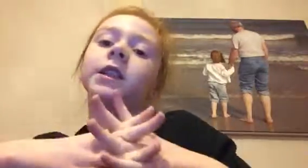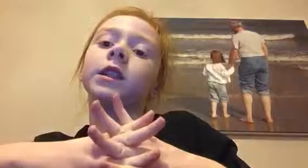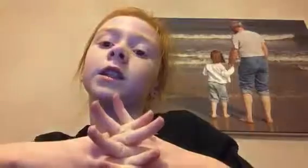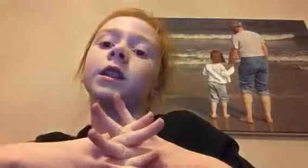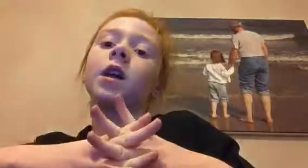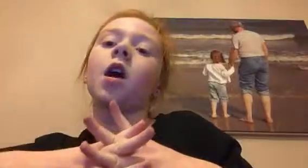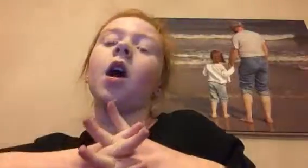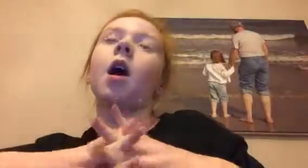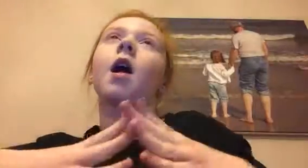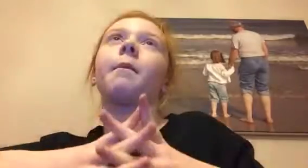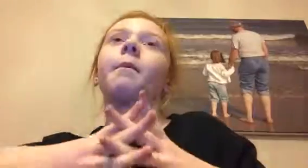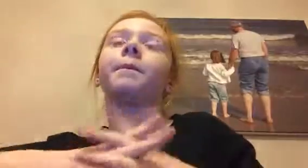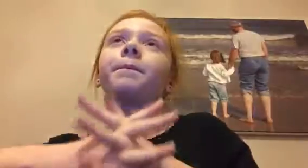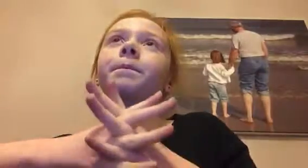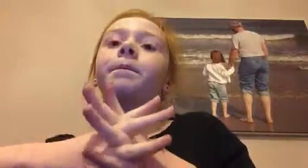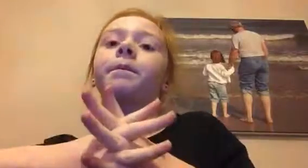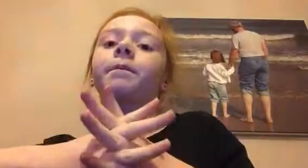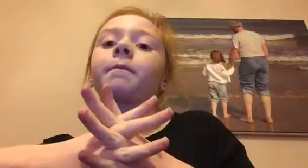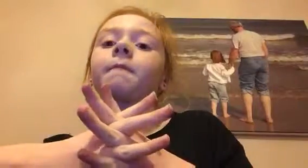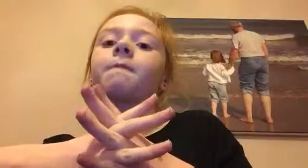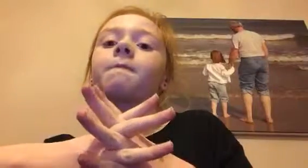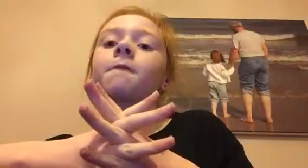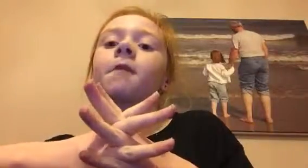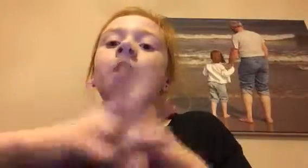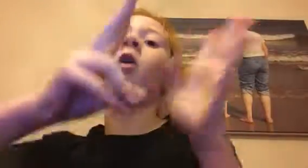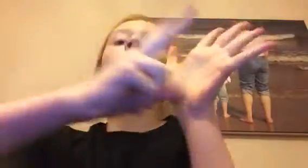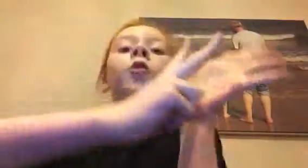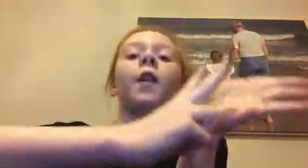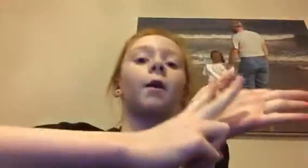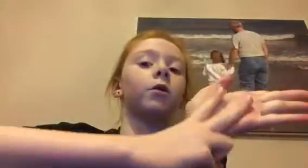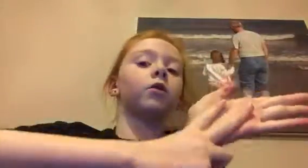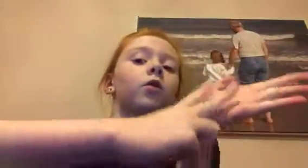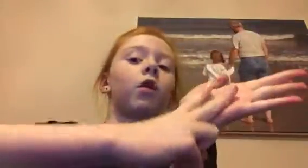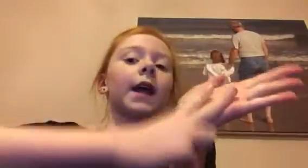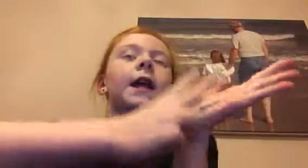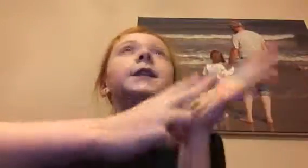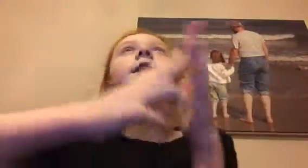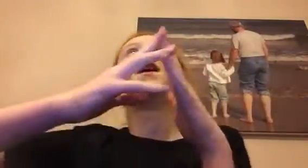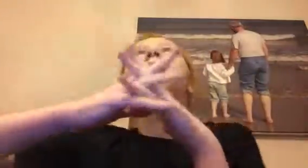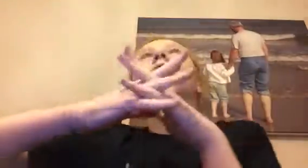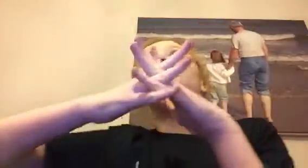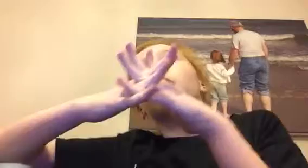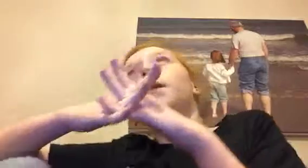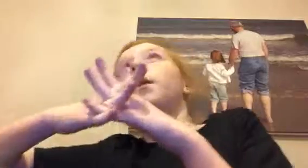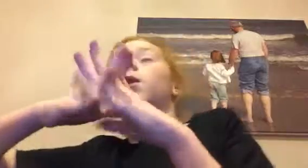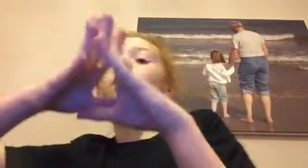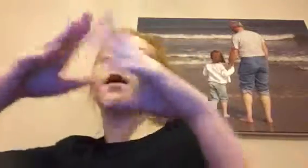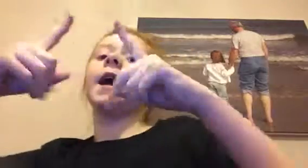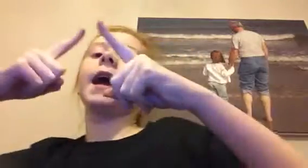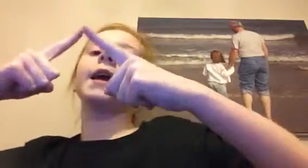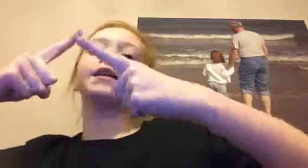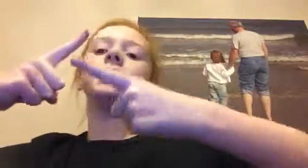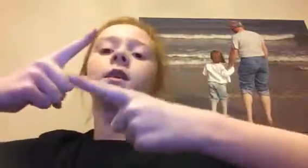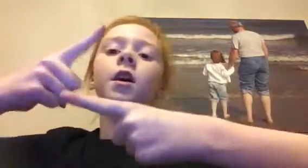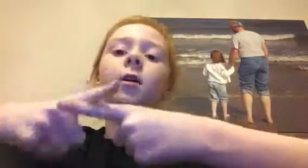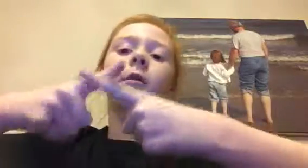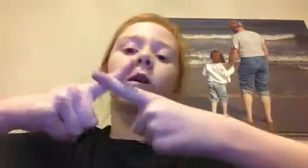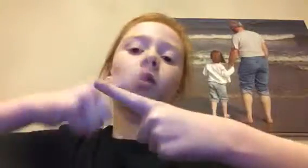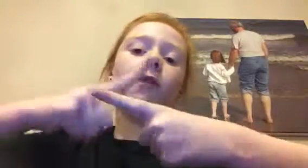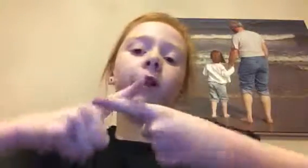um also that was your right hand x put your right